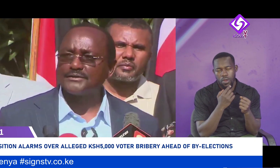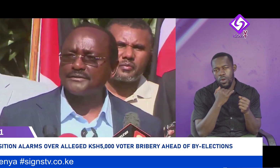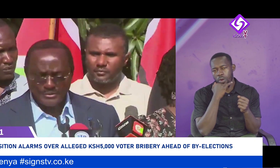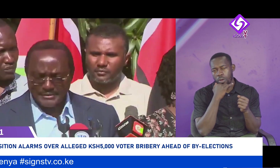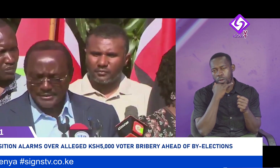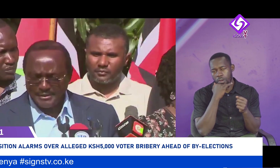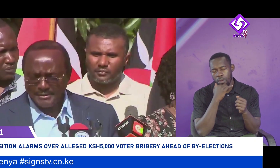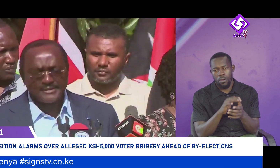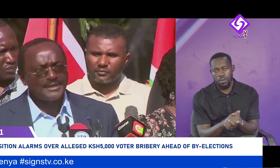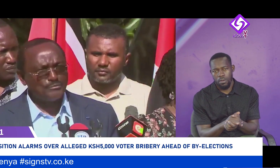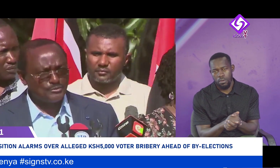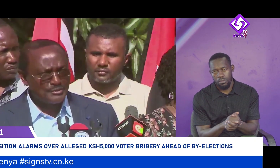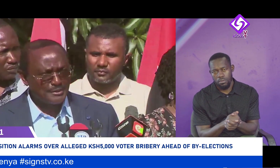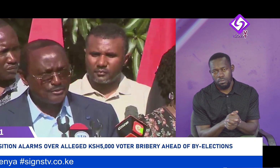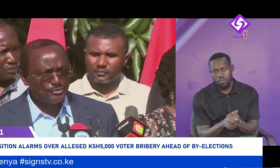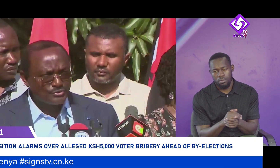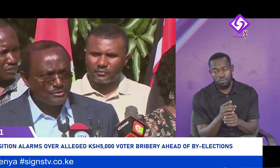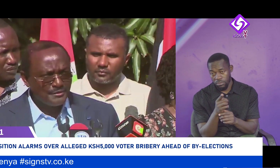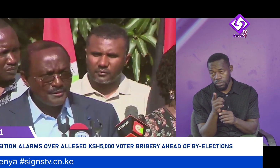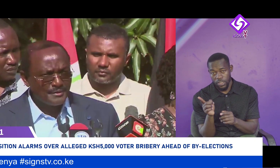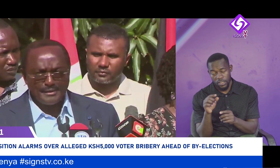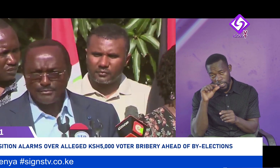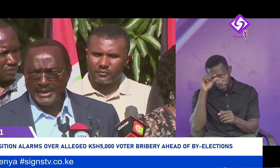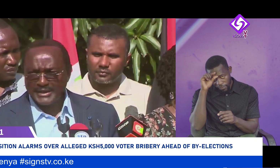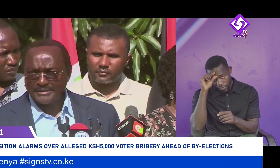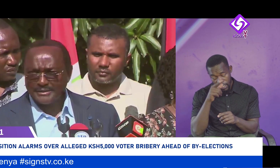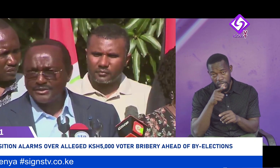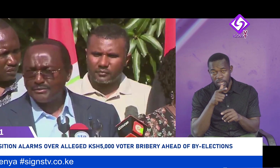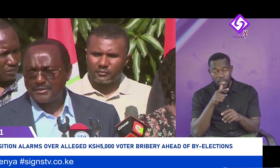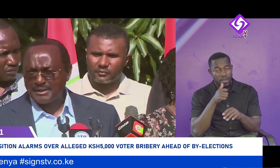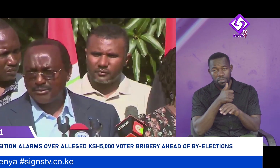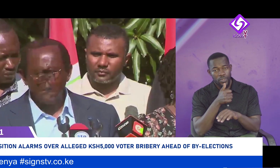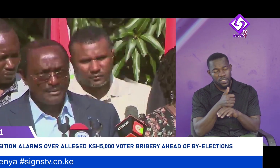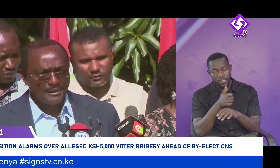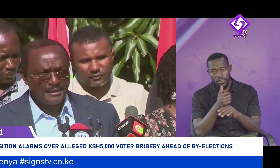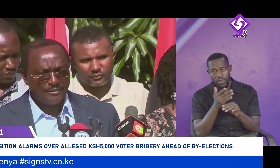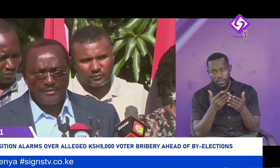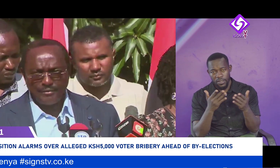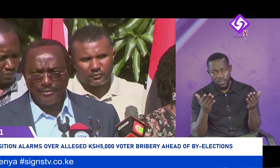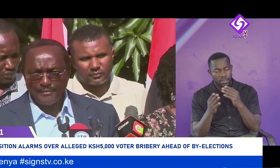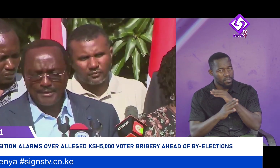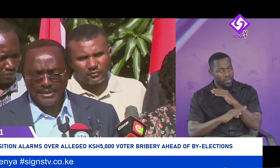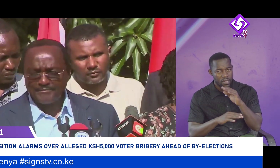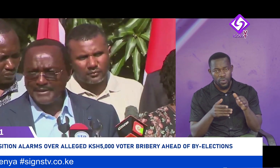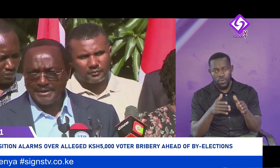punished. This administration has used in this by-election is incredible. Kwa hivyo, they must face up